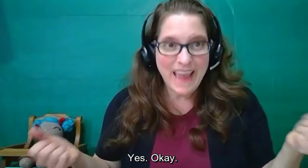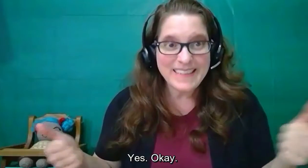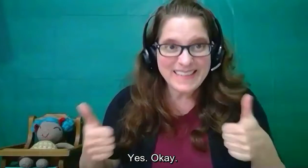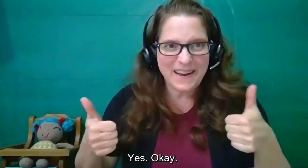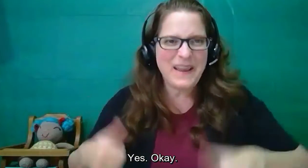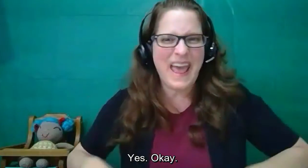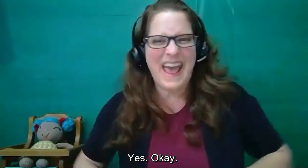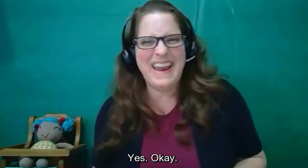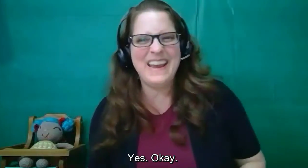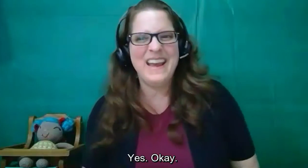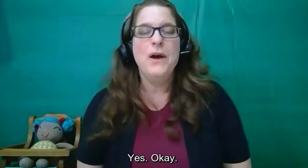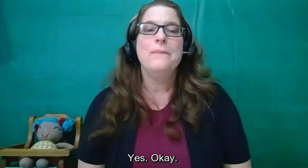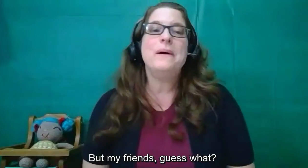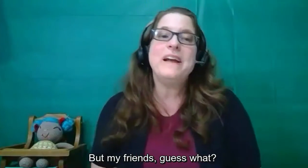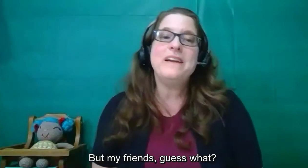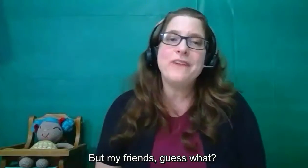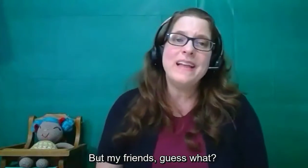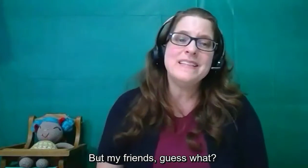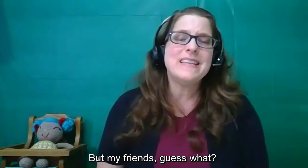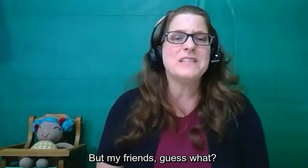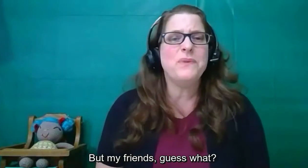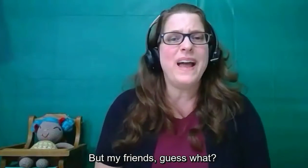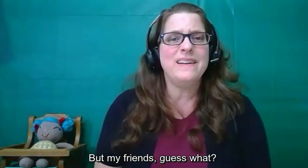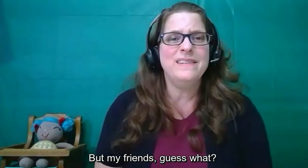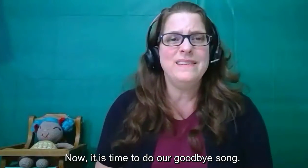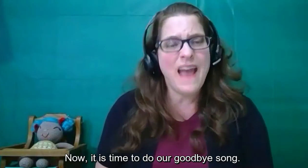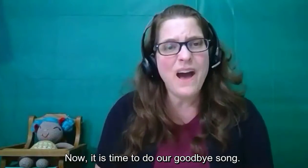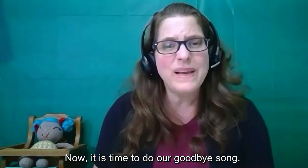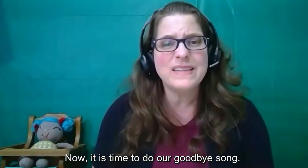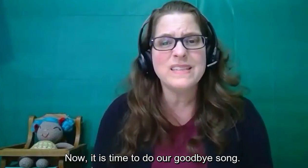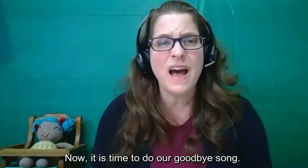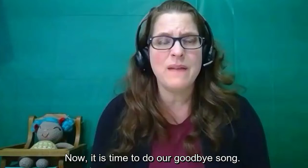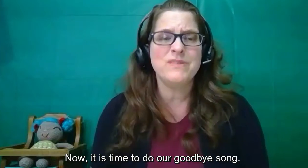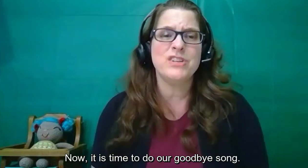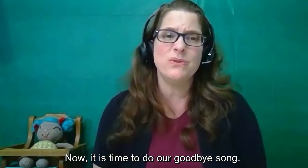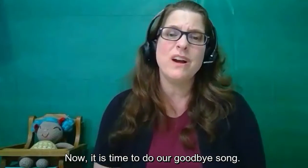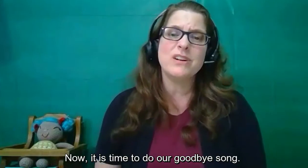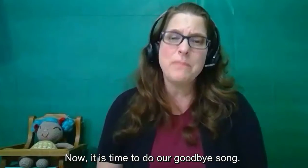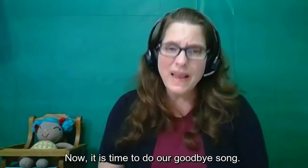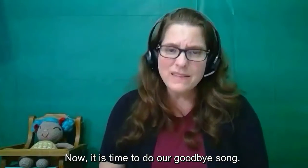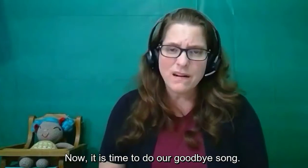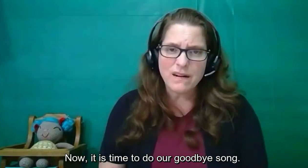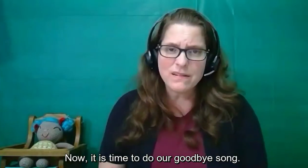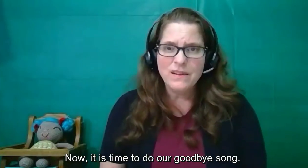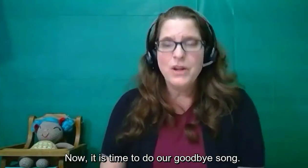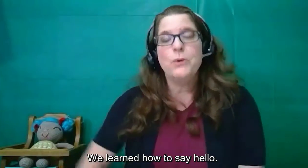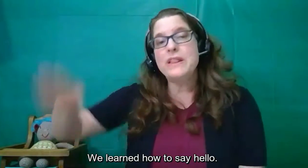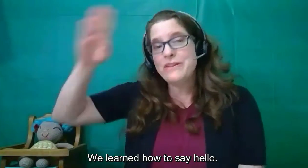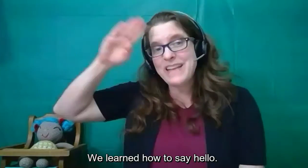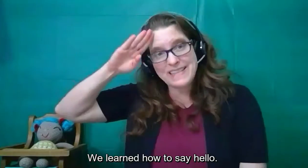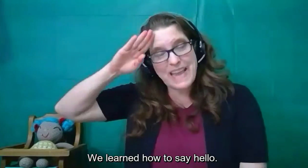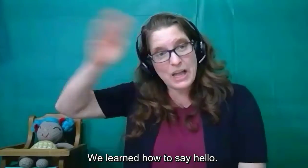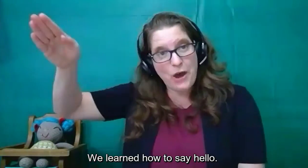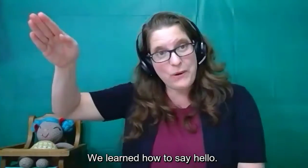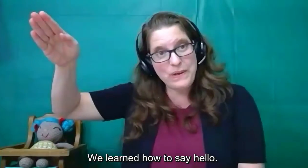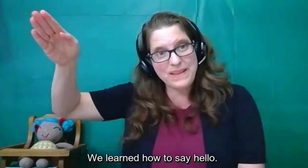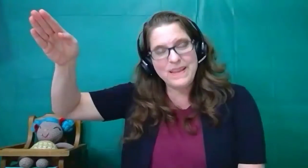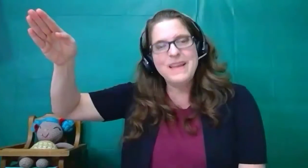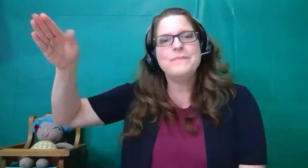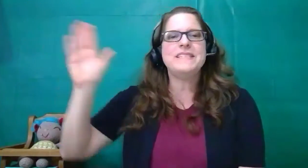Yes? Okay. But my friends, guess what? Now it is time to do our goodbye song. We learned how to say hello. This is how